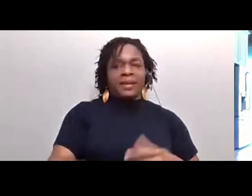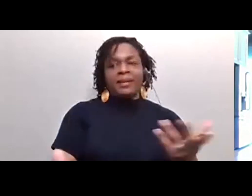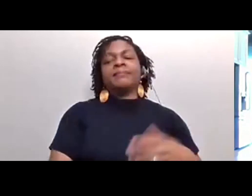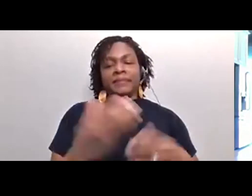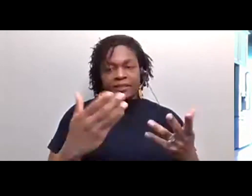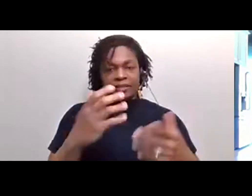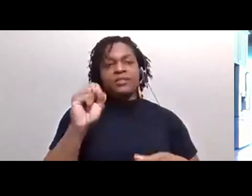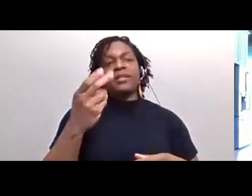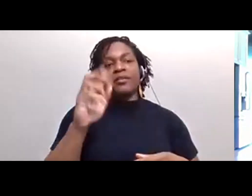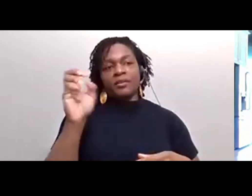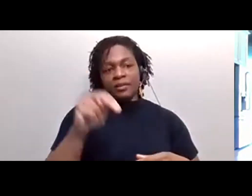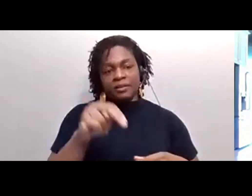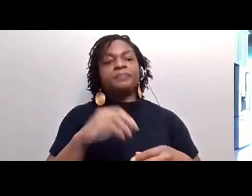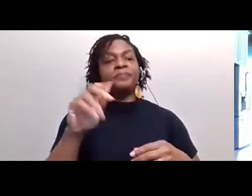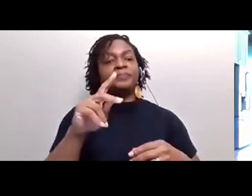Sharon.